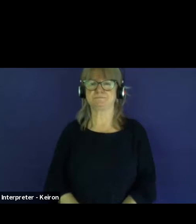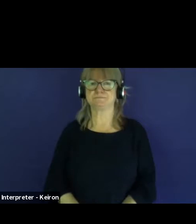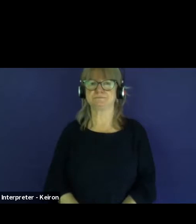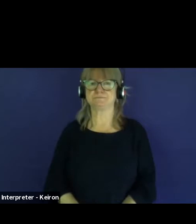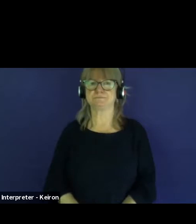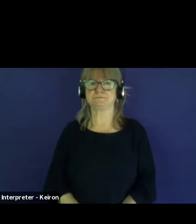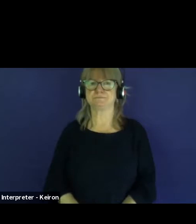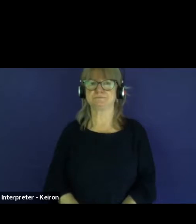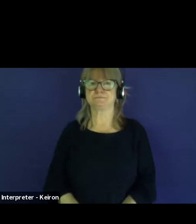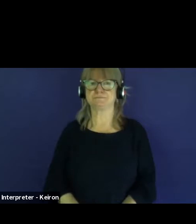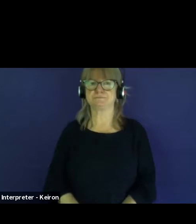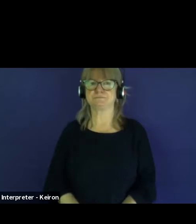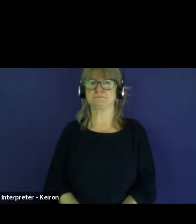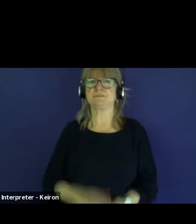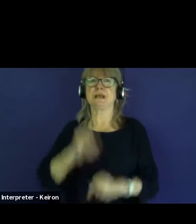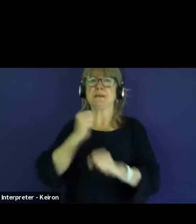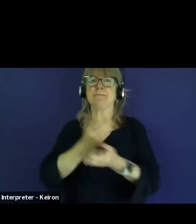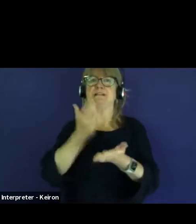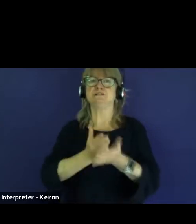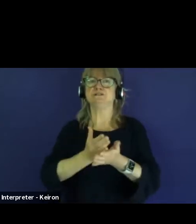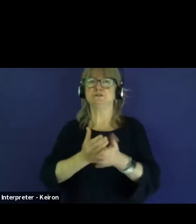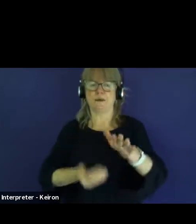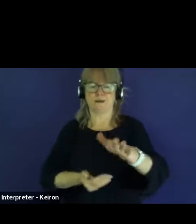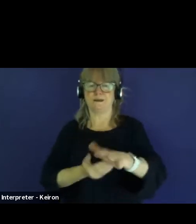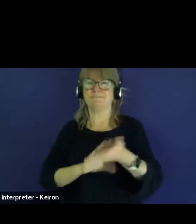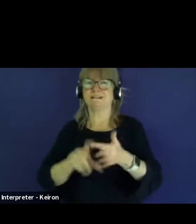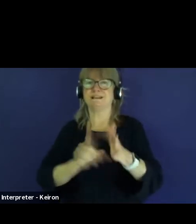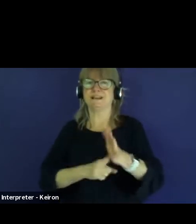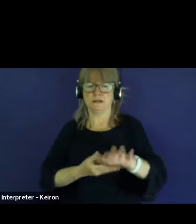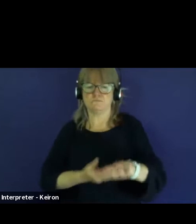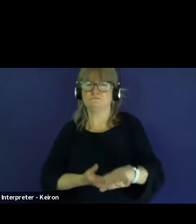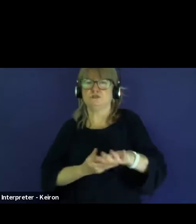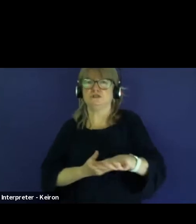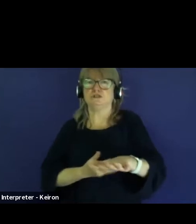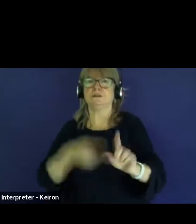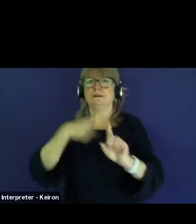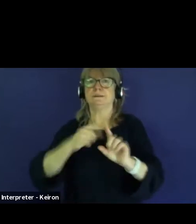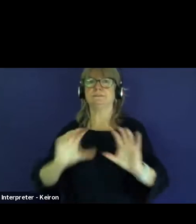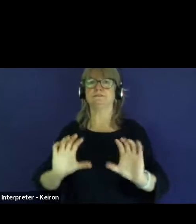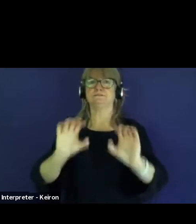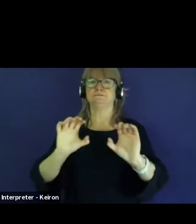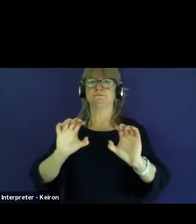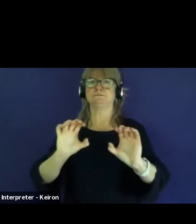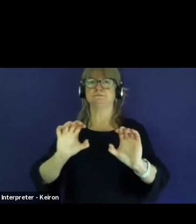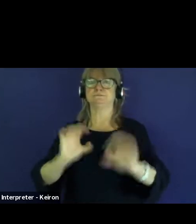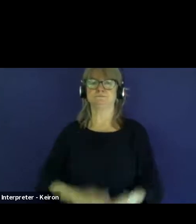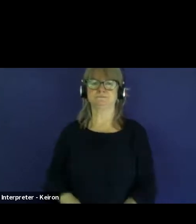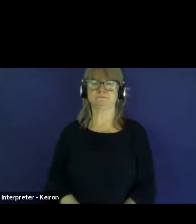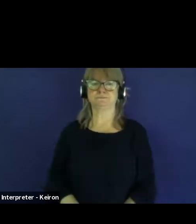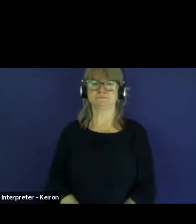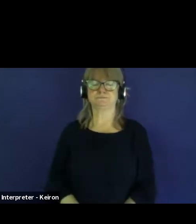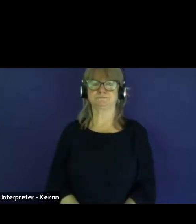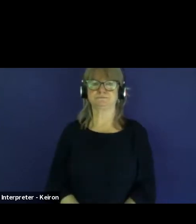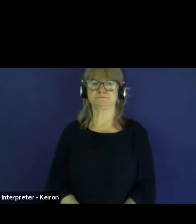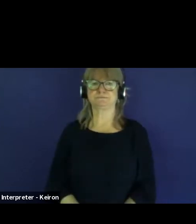Focus here to drive through our heels on the way up and squeeze our bottom at the top. Can